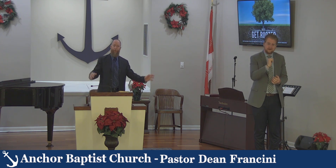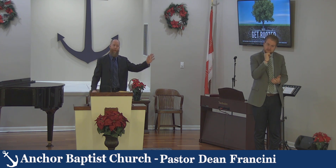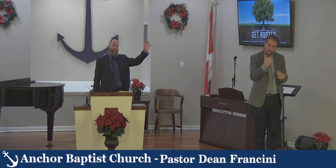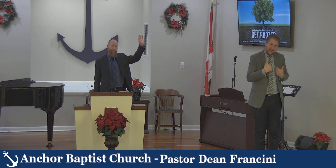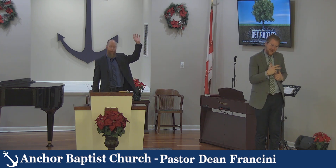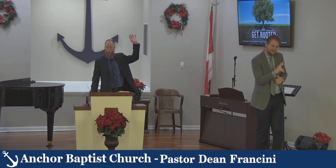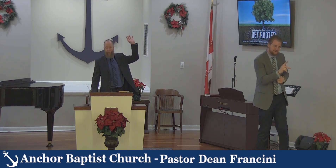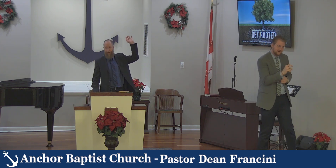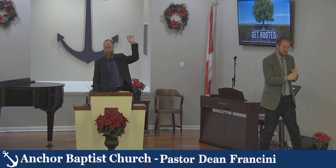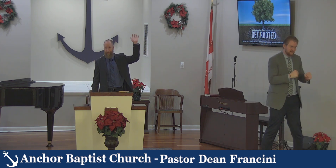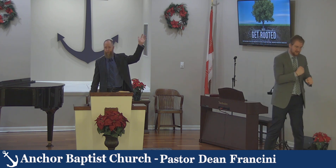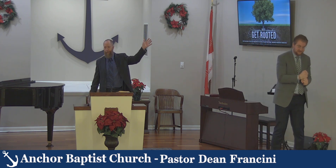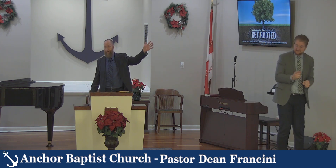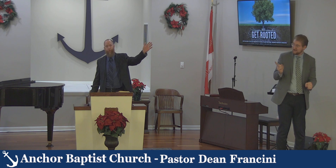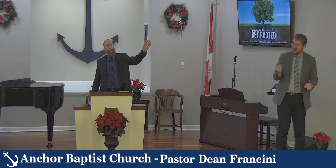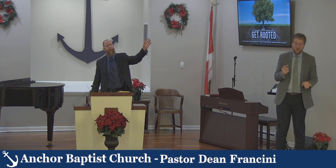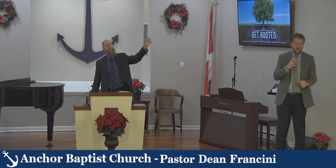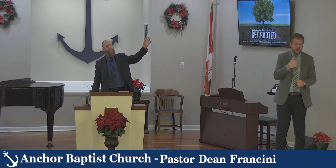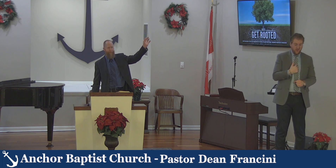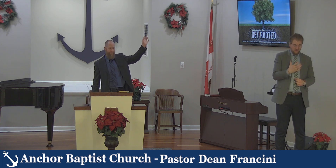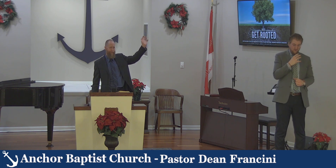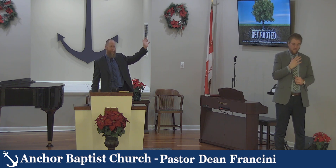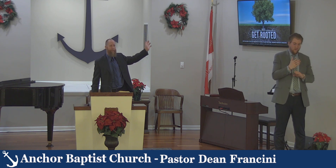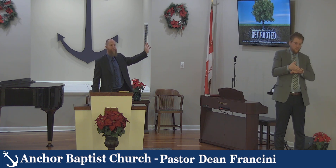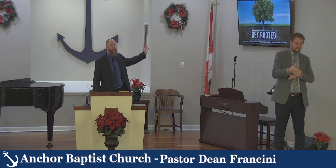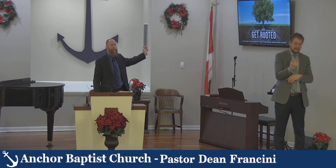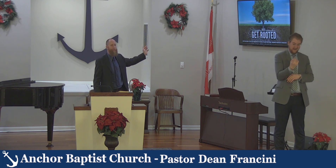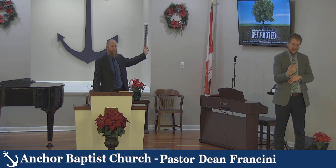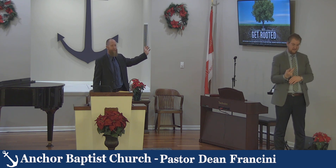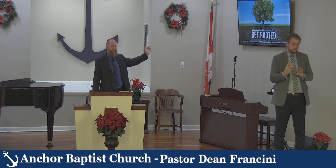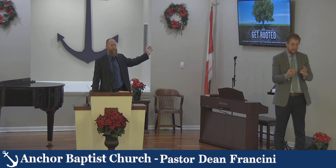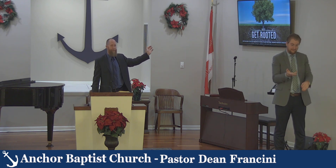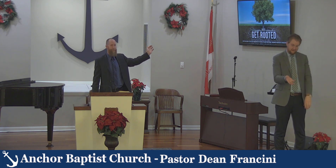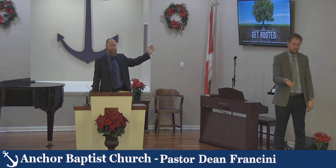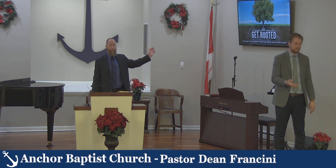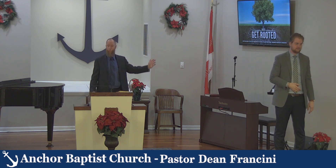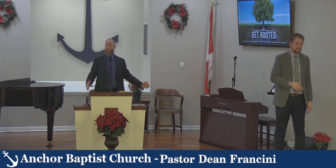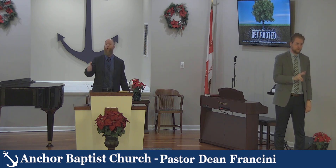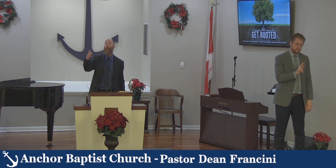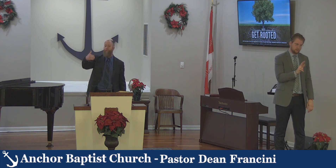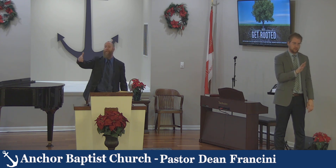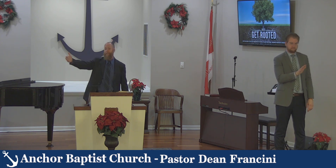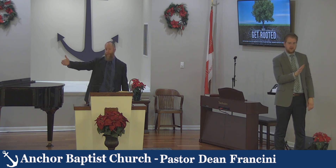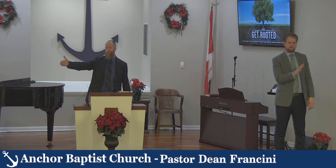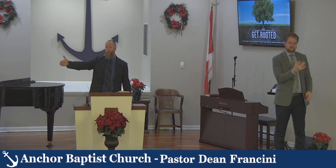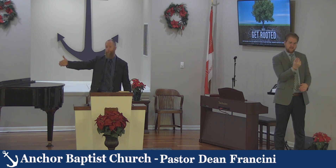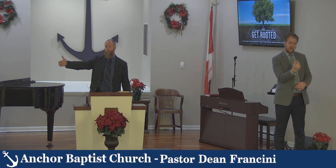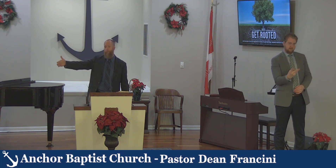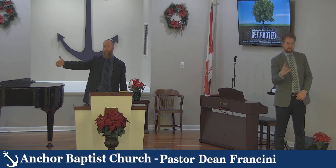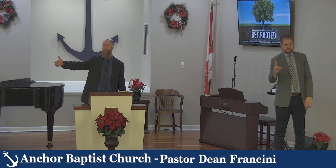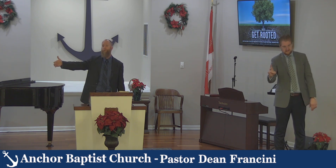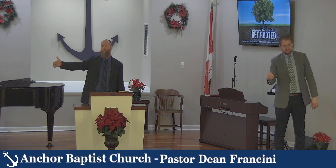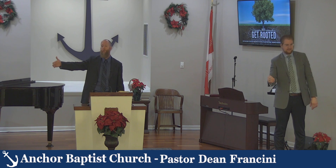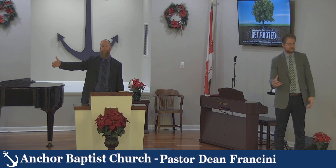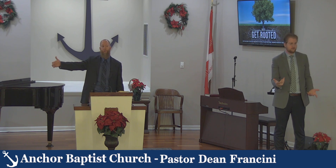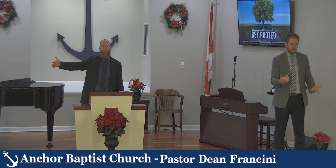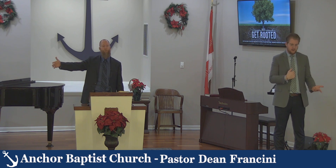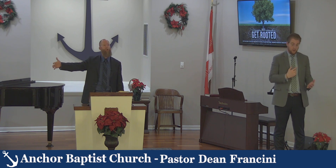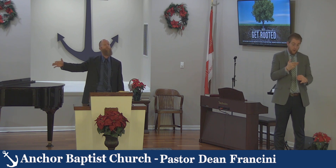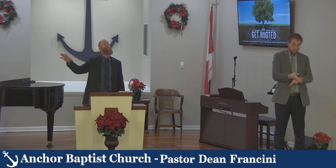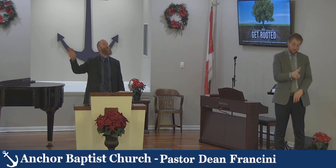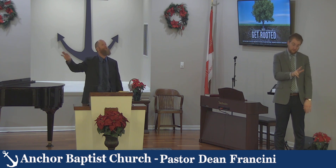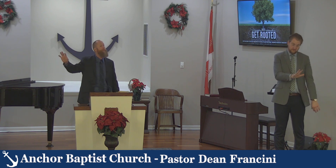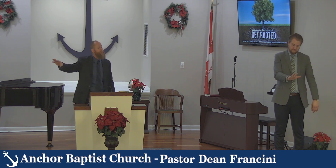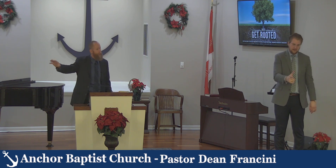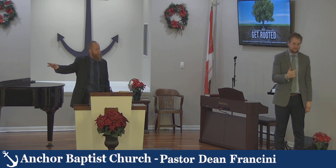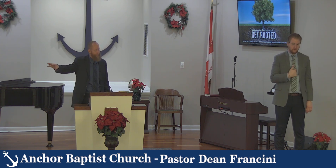closer. I'm over halfway there, right? 35 would be halfway. So we've carved into that 23 years. So